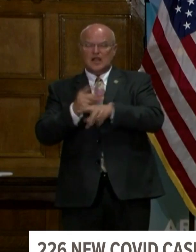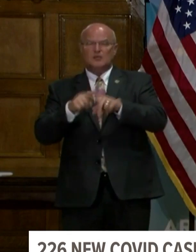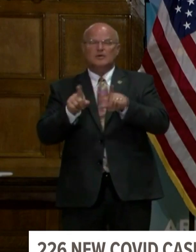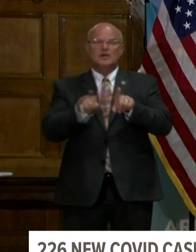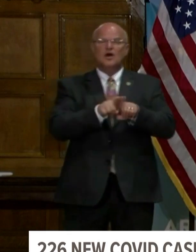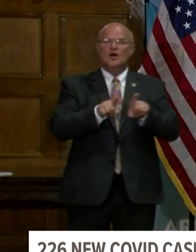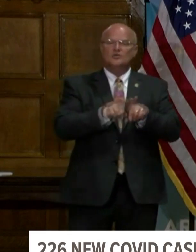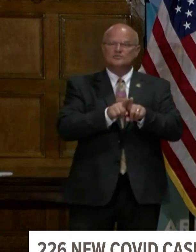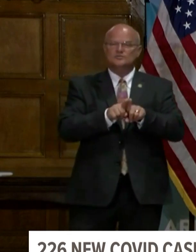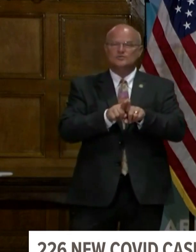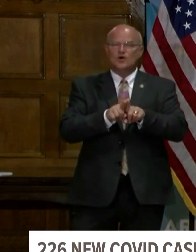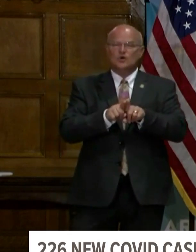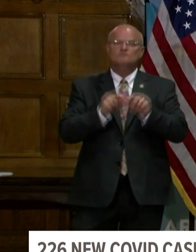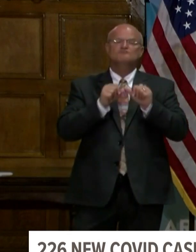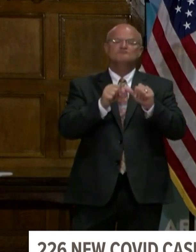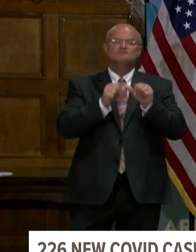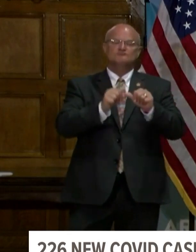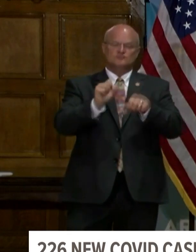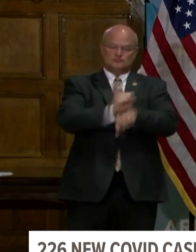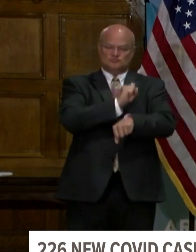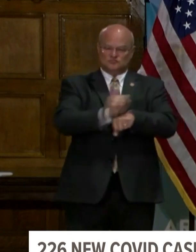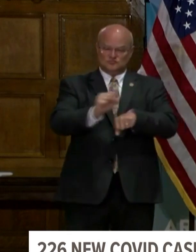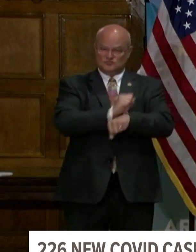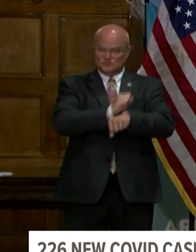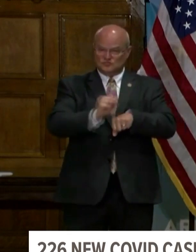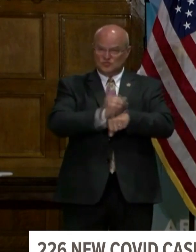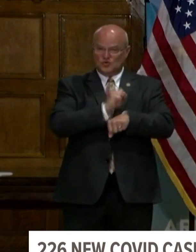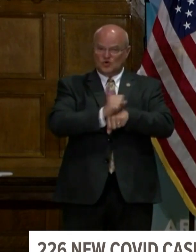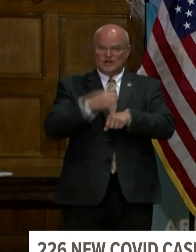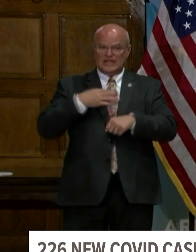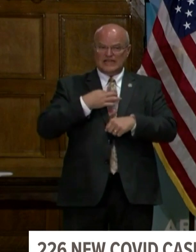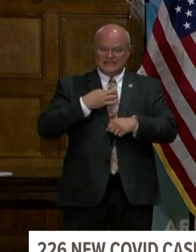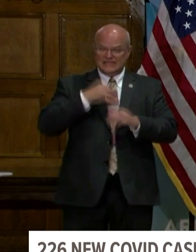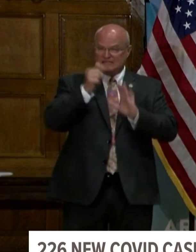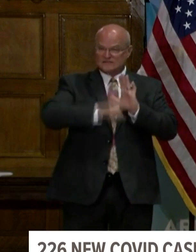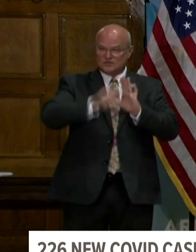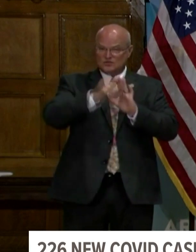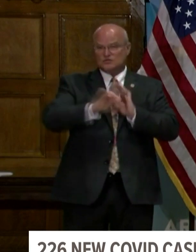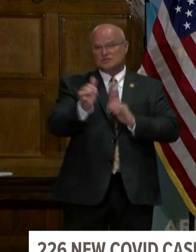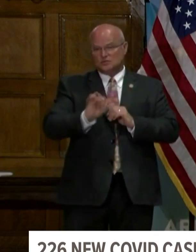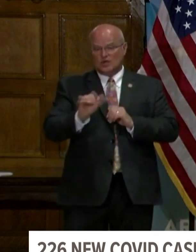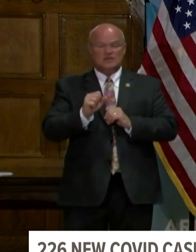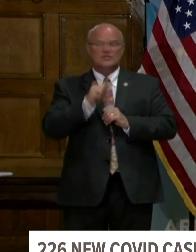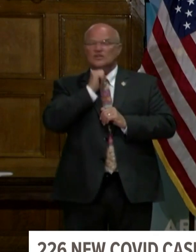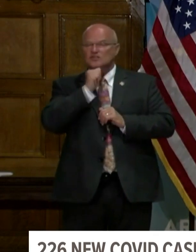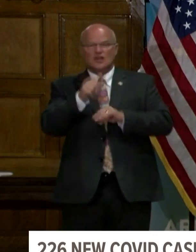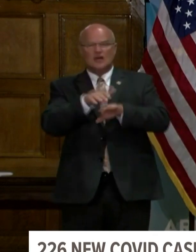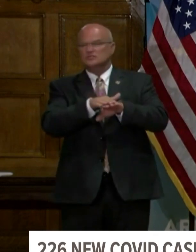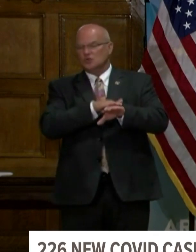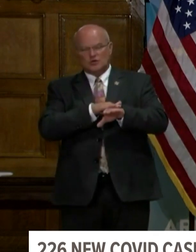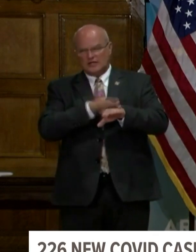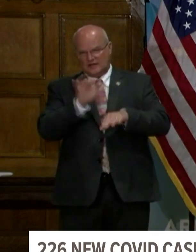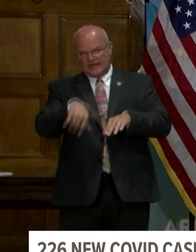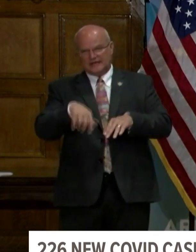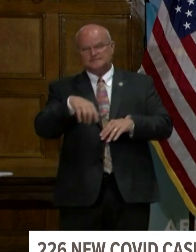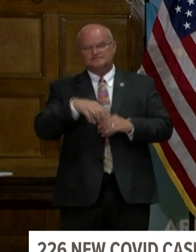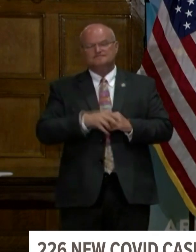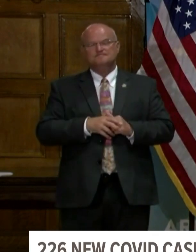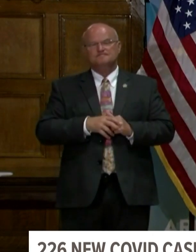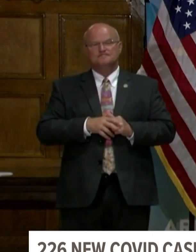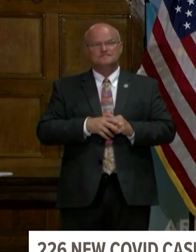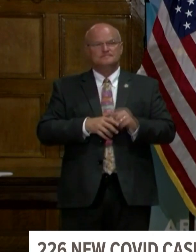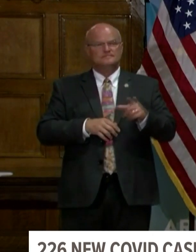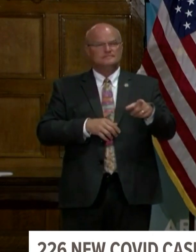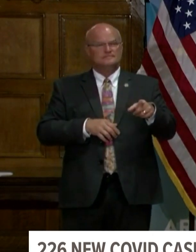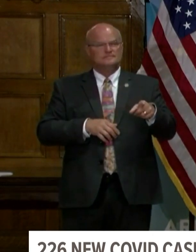they're also continuing to do the elective procedures as well. So they're not slowing down on that.